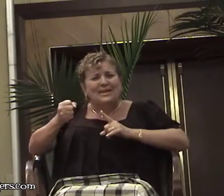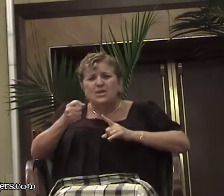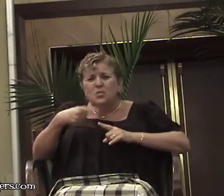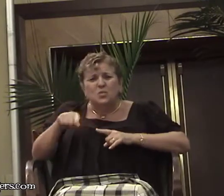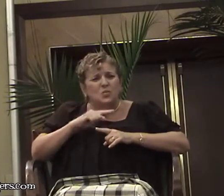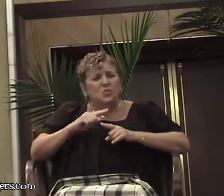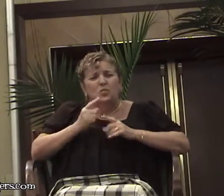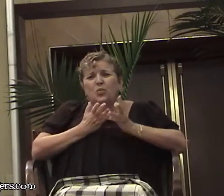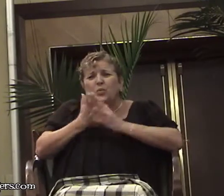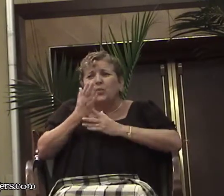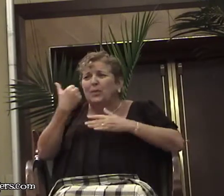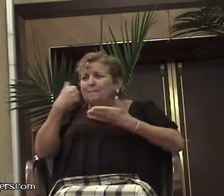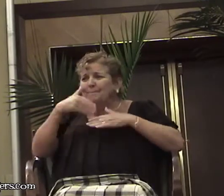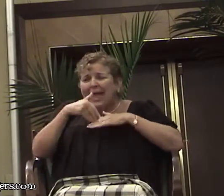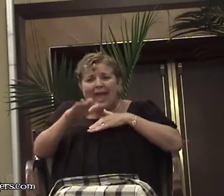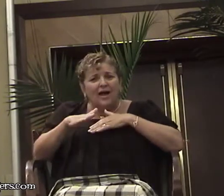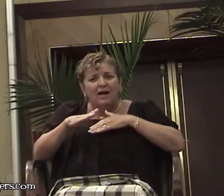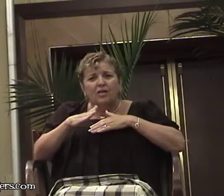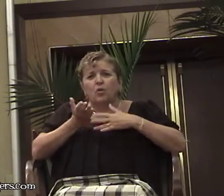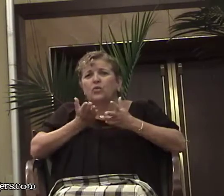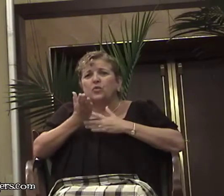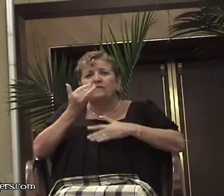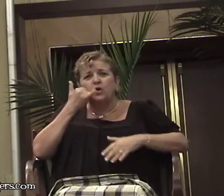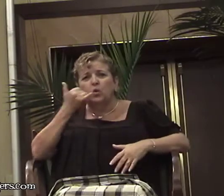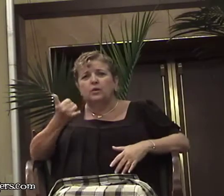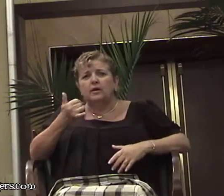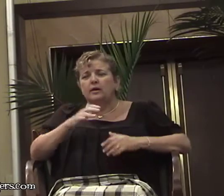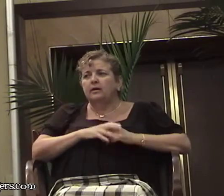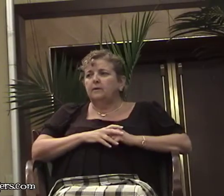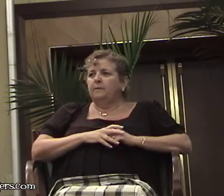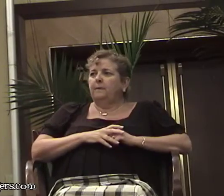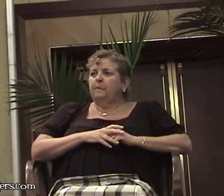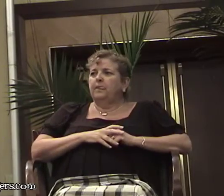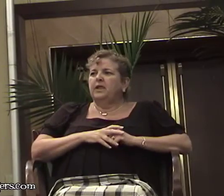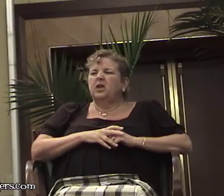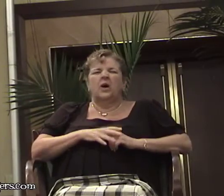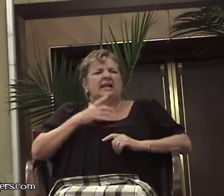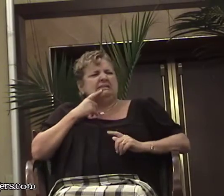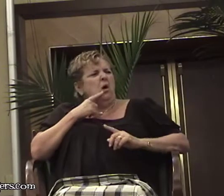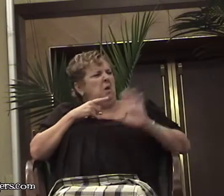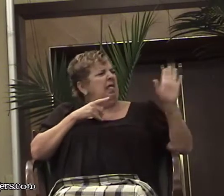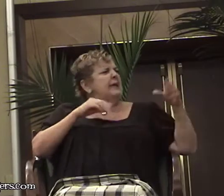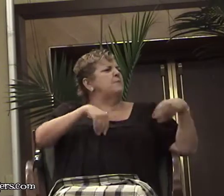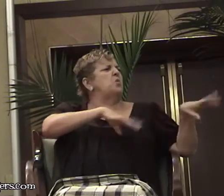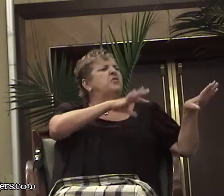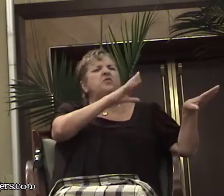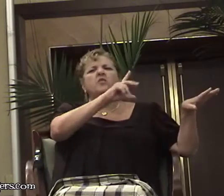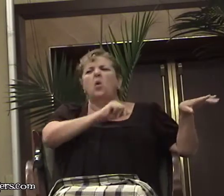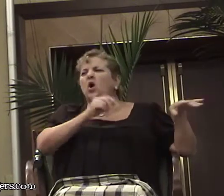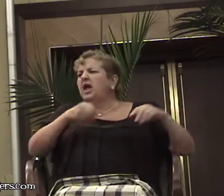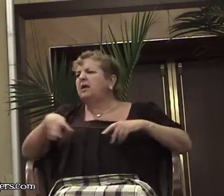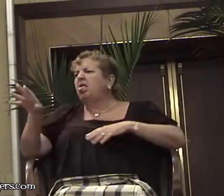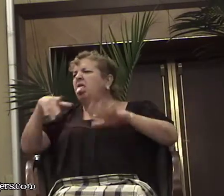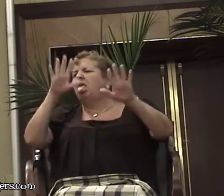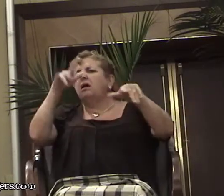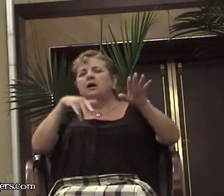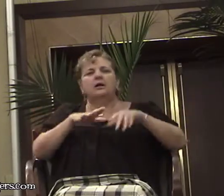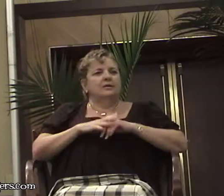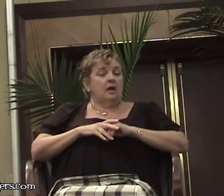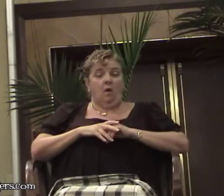I can give you any number of reasons. Oh, he moved out of the neighborhood, he lives in Florida, you know, one of those things. The truth is, I'm probably afraid. I'm